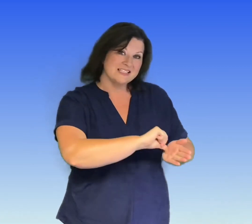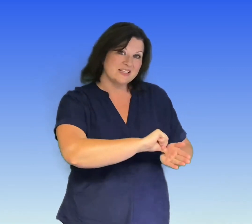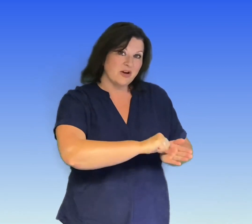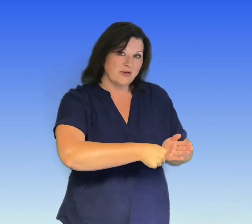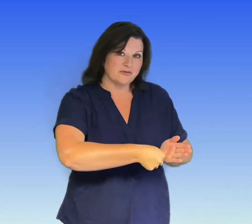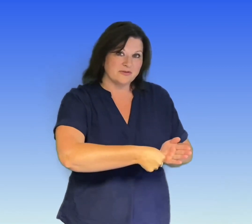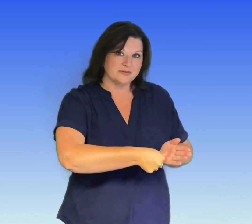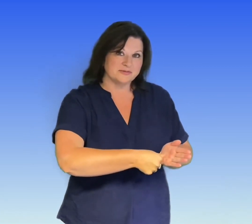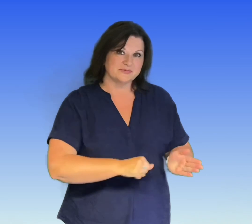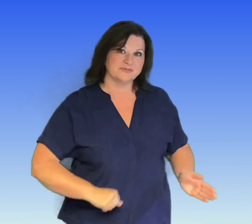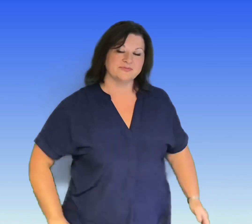tough.